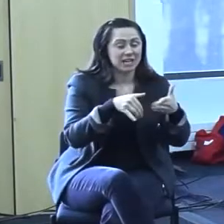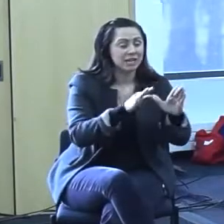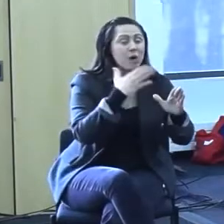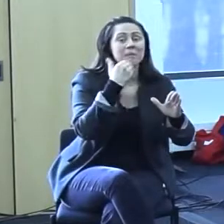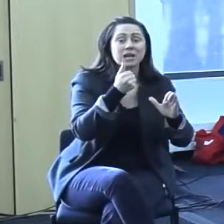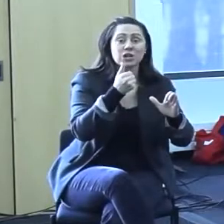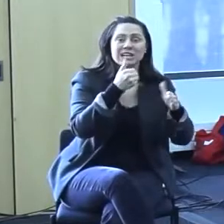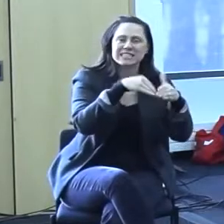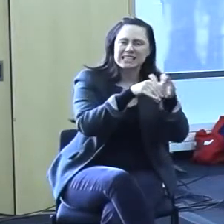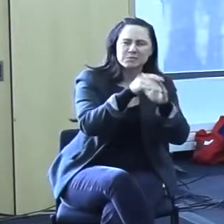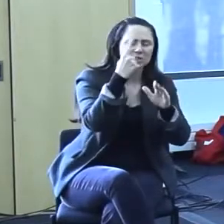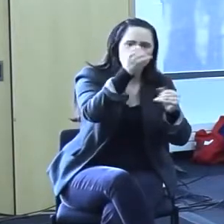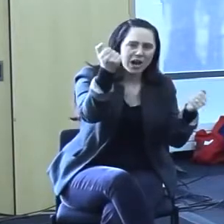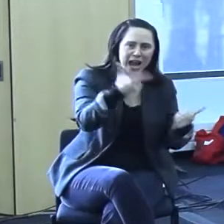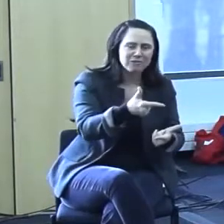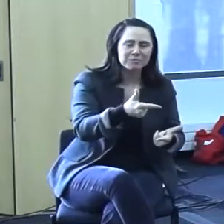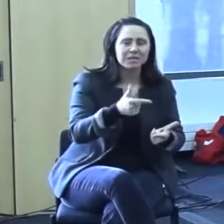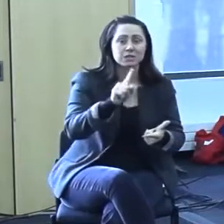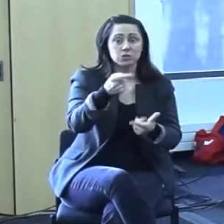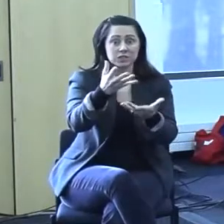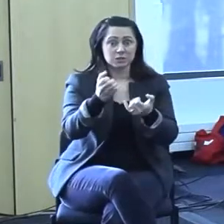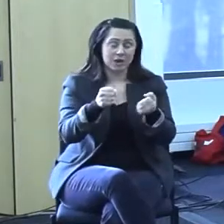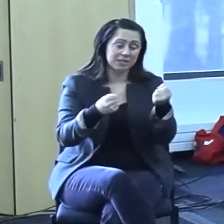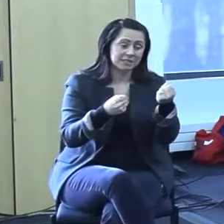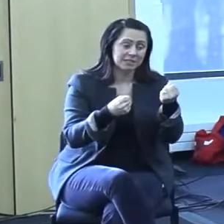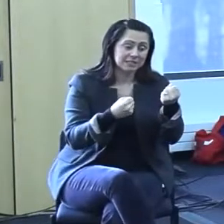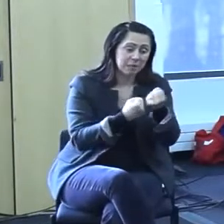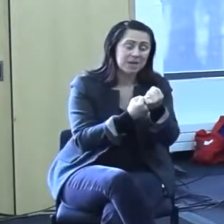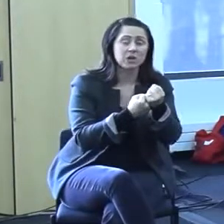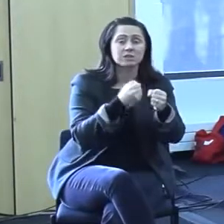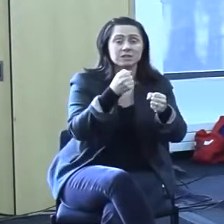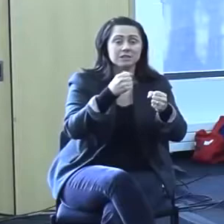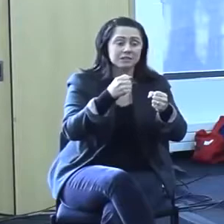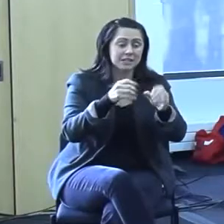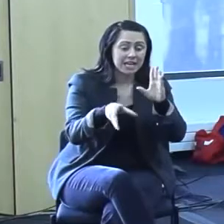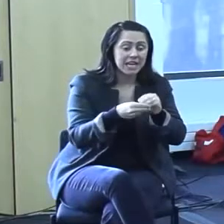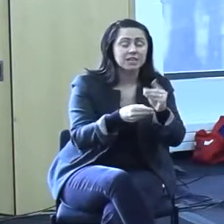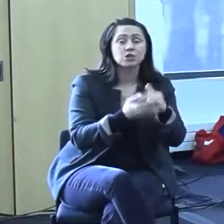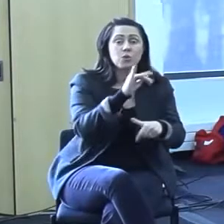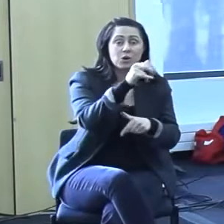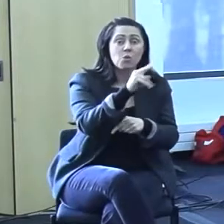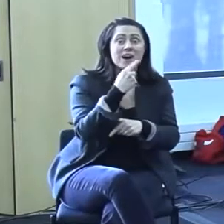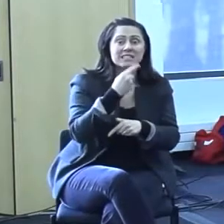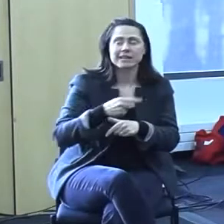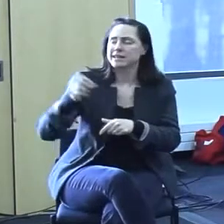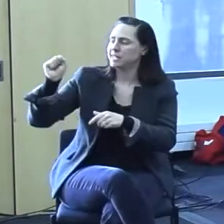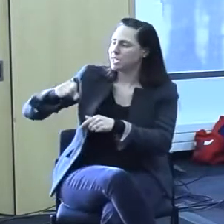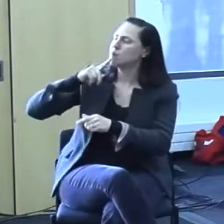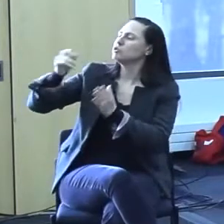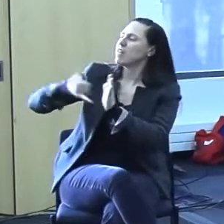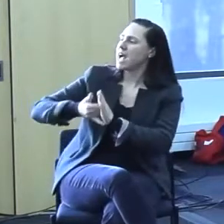better accessibility for everybody. And so I just wanted to build off of that, what Juan said. Yep, true that.